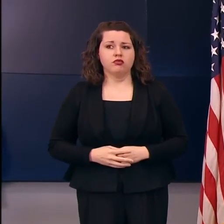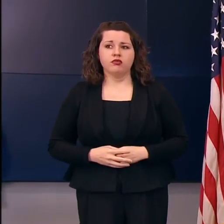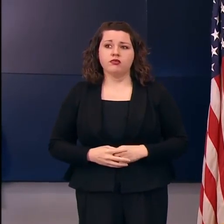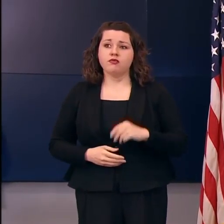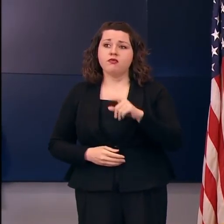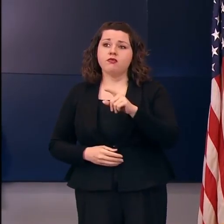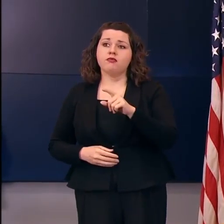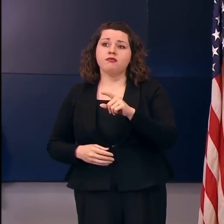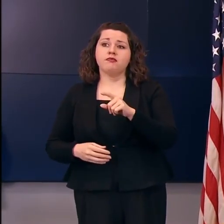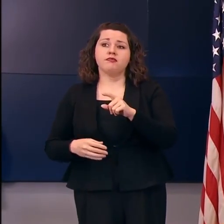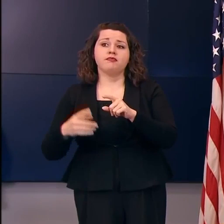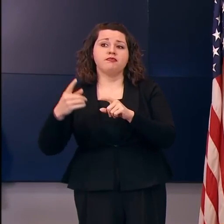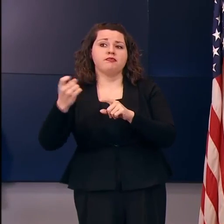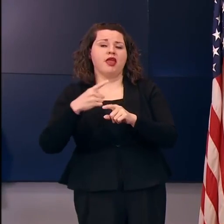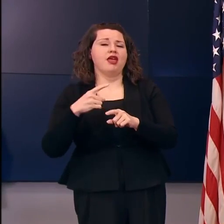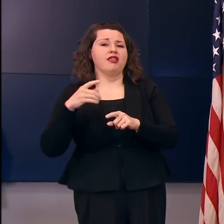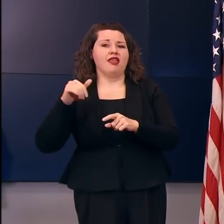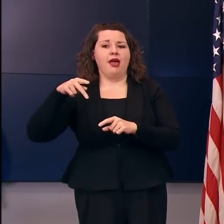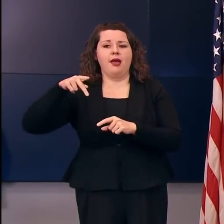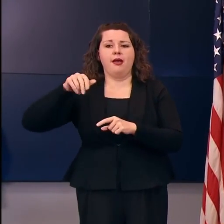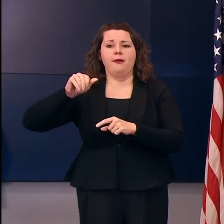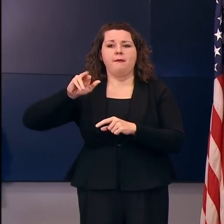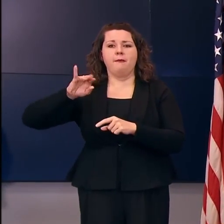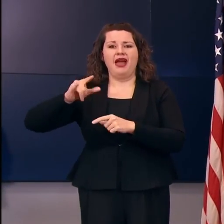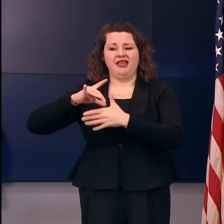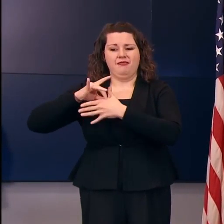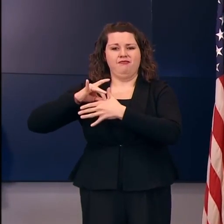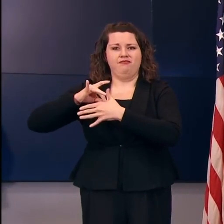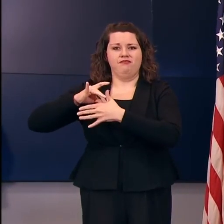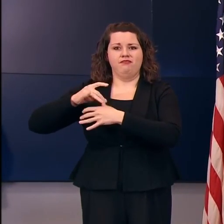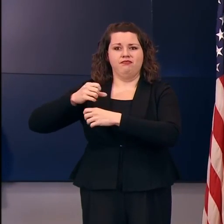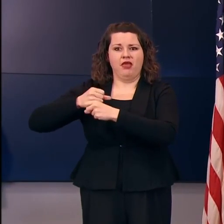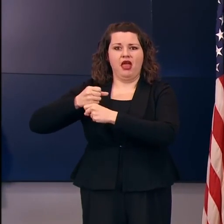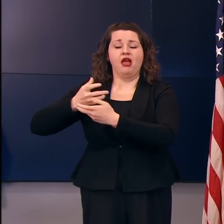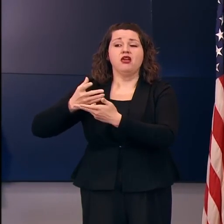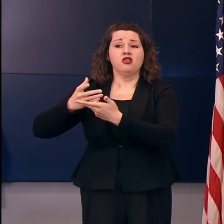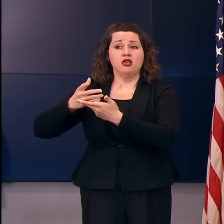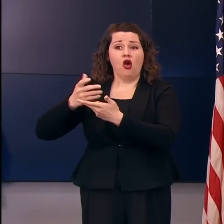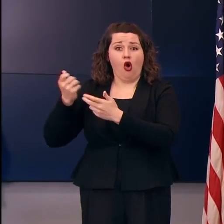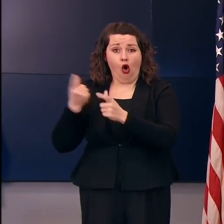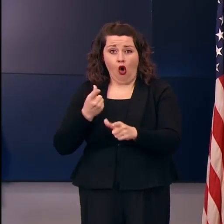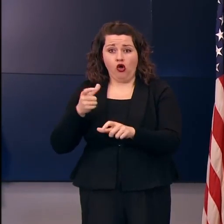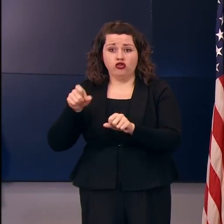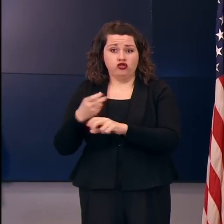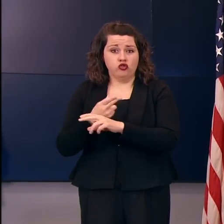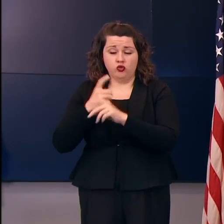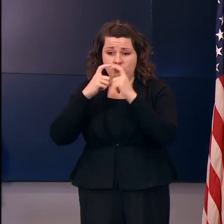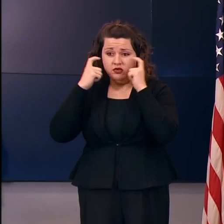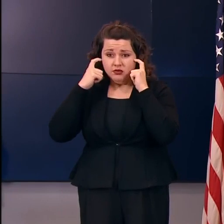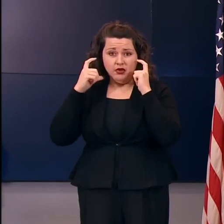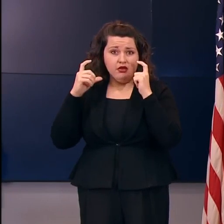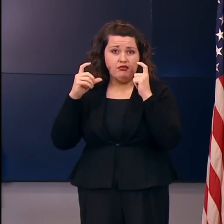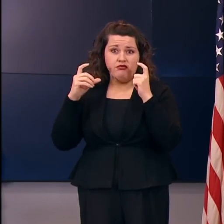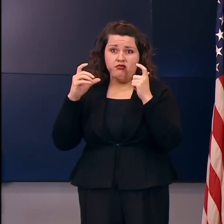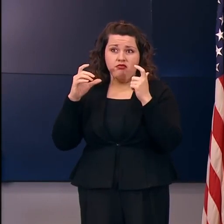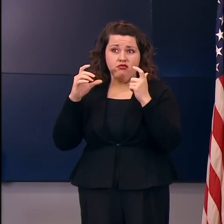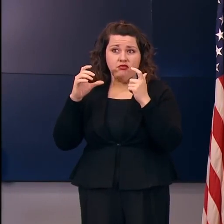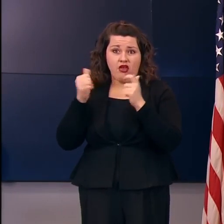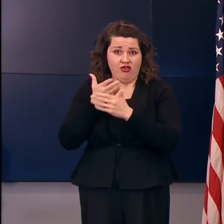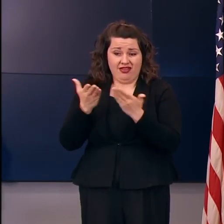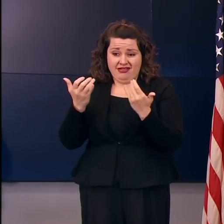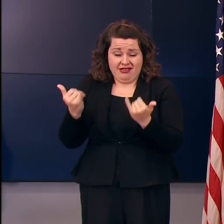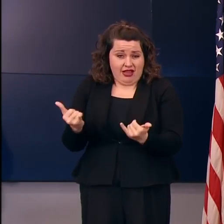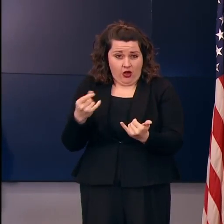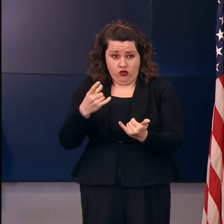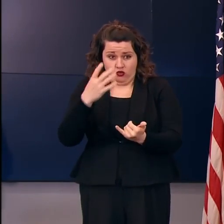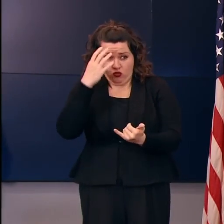Also, with the packing plants, should all packing plants be using face masks and other things now? Are